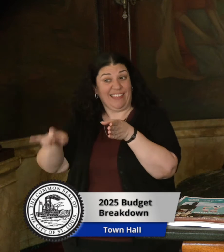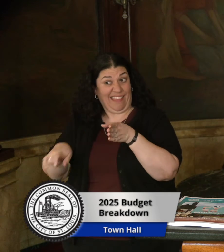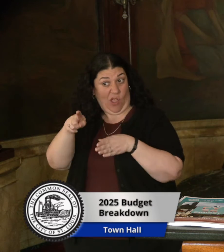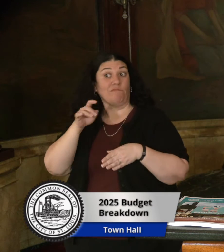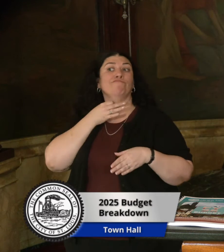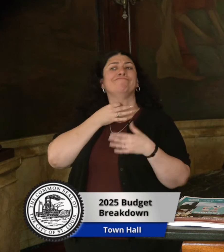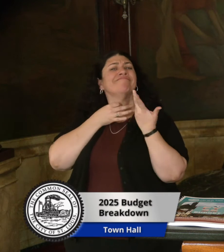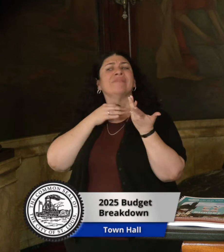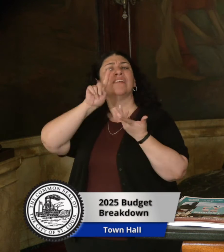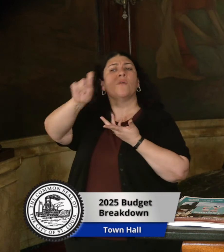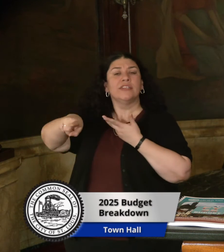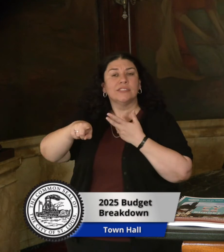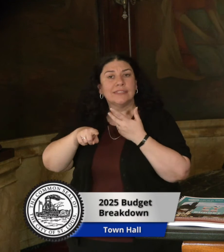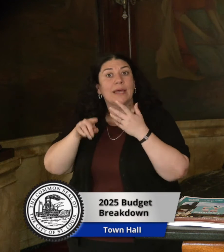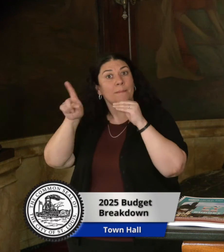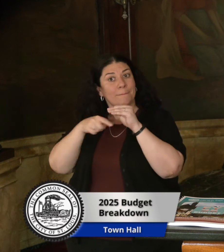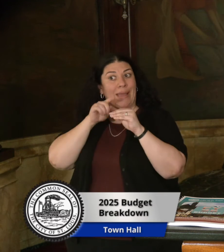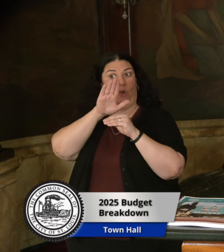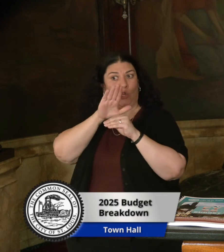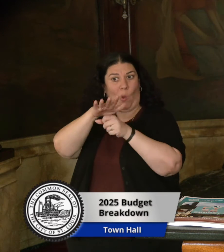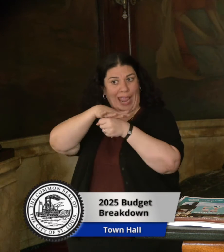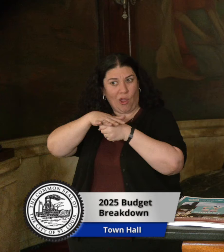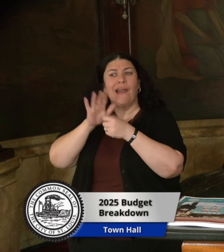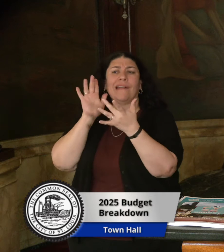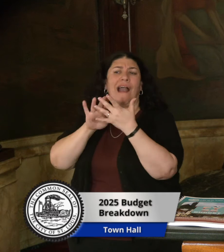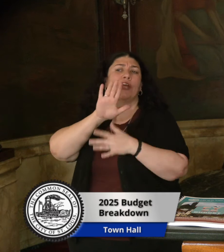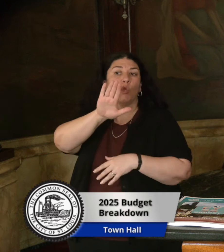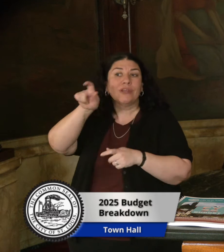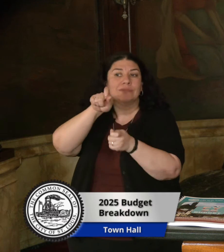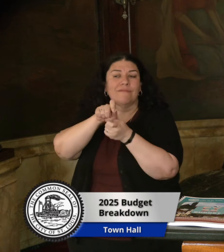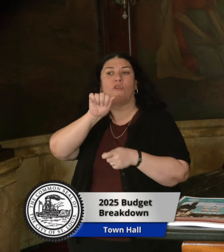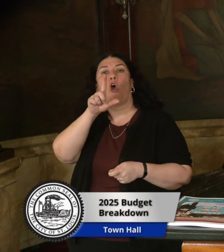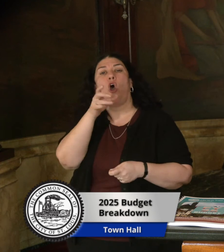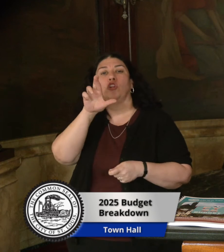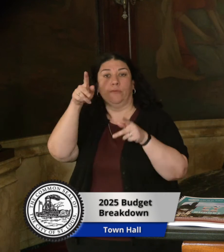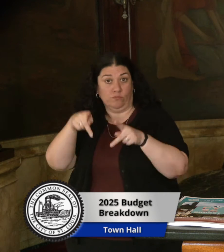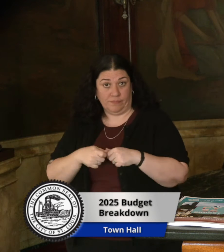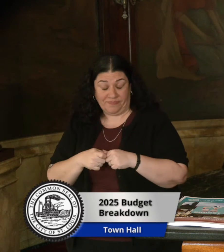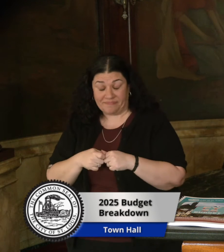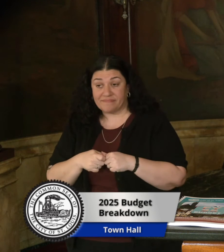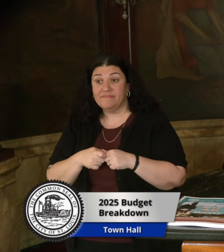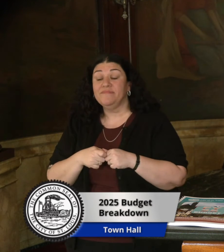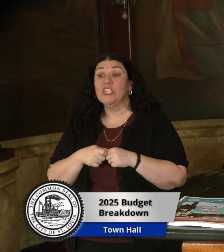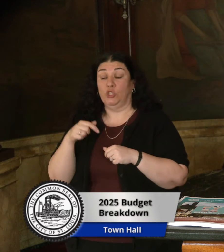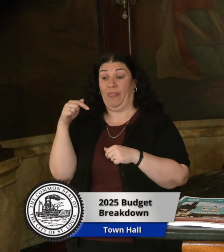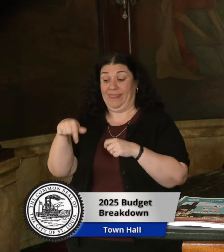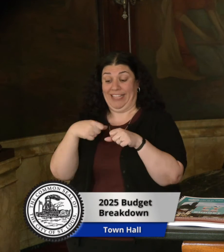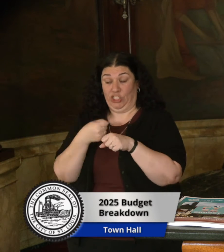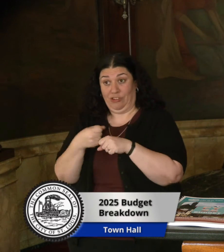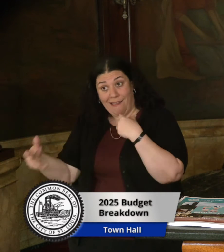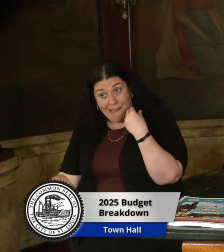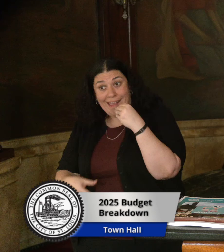your ward, contact your alderperson. On top of funding our streets department, this year an